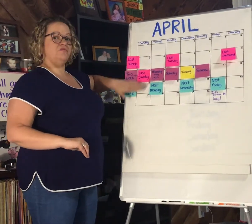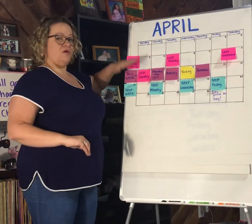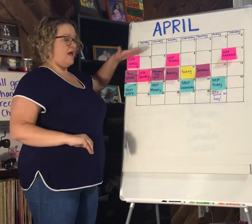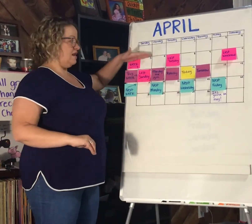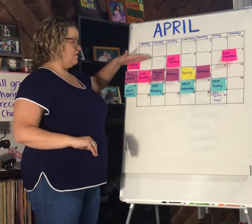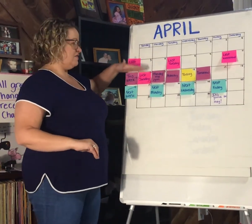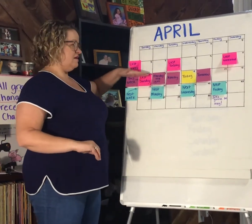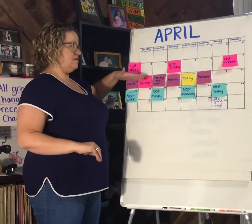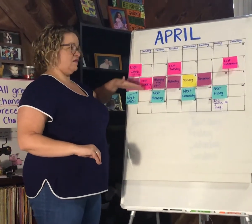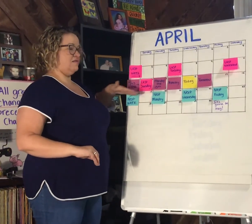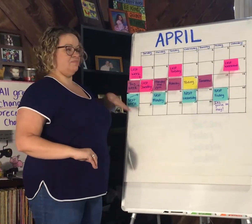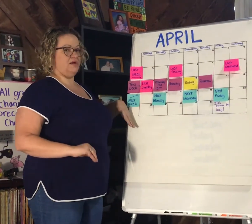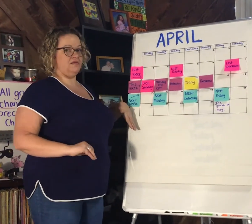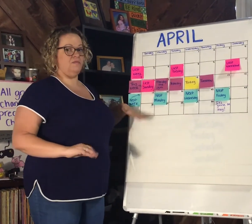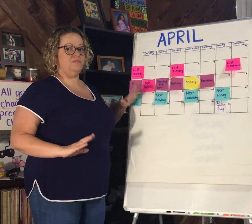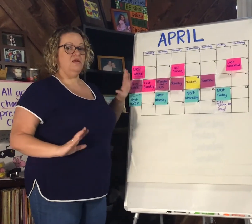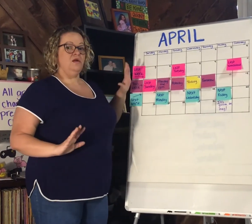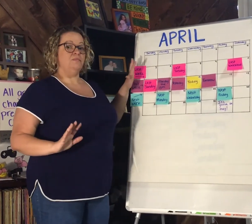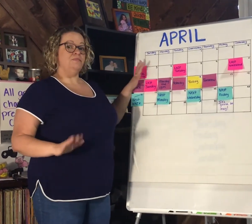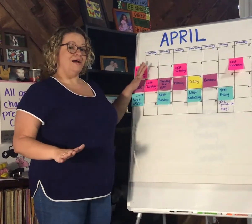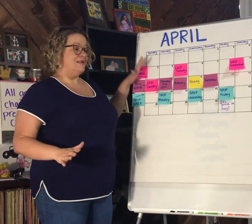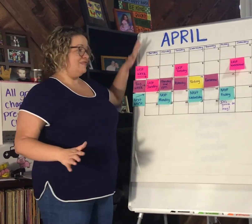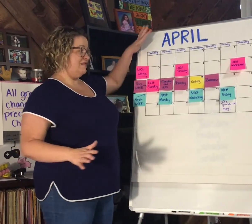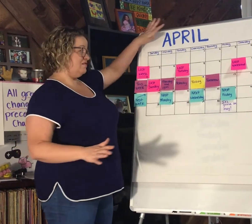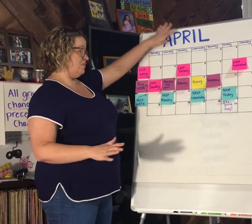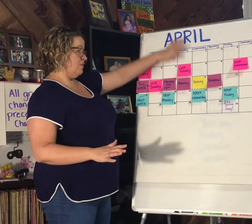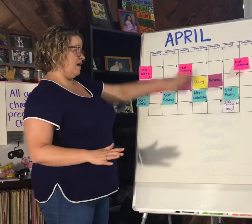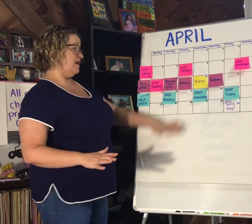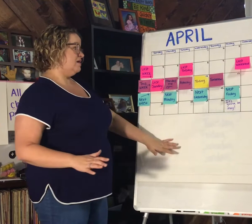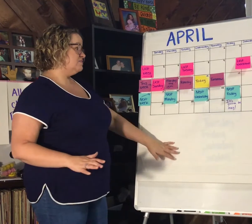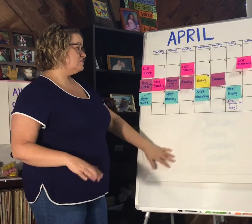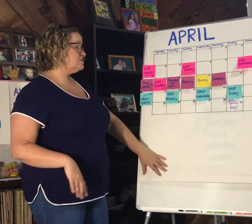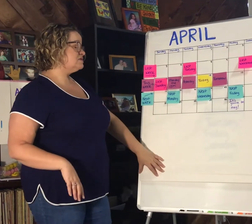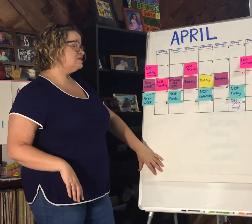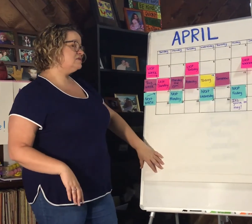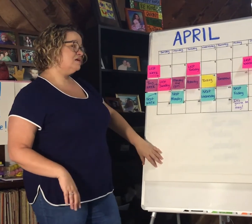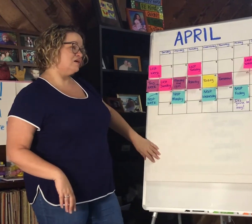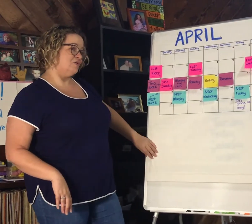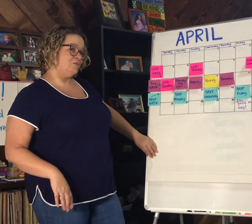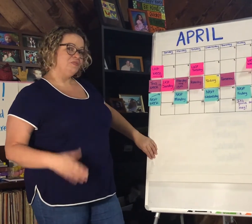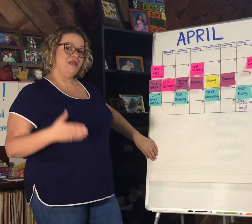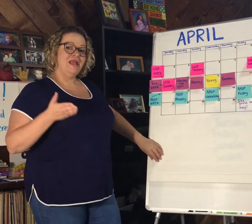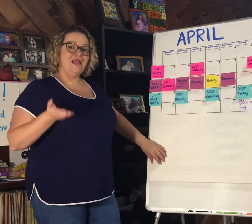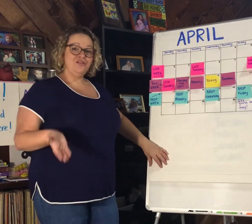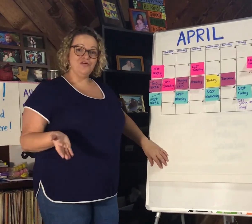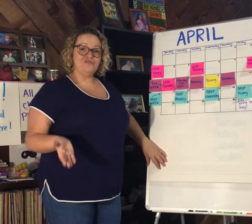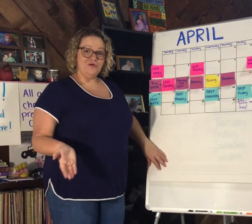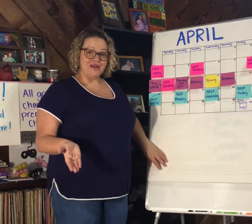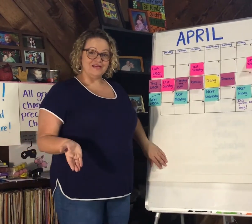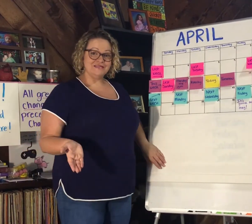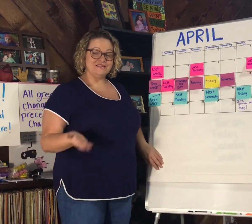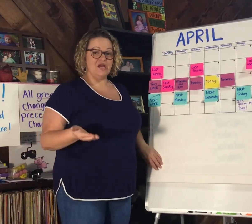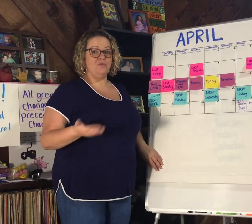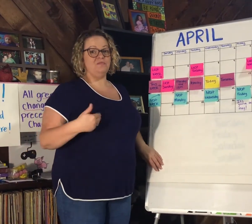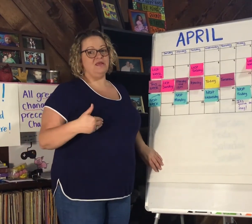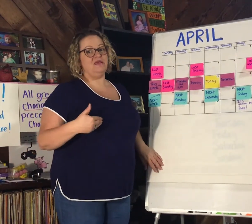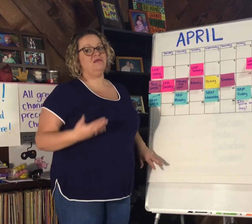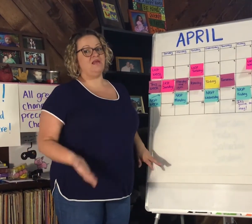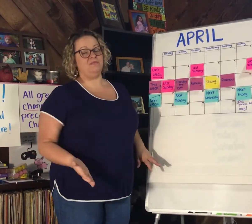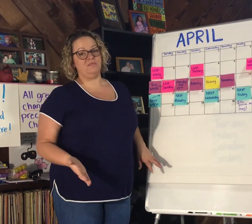for any of these, and I'll separate them. But this is where we're headed. So, in your focus, there will be an assignment